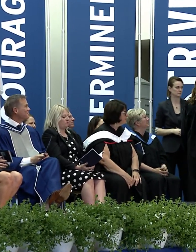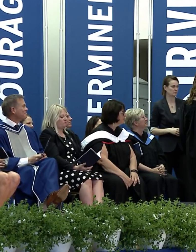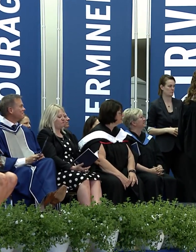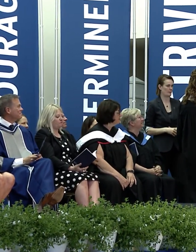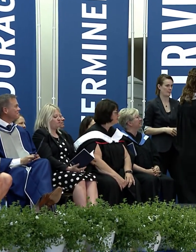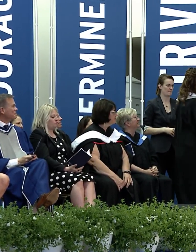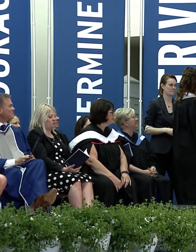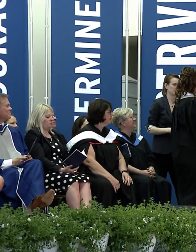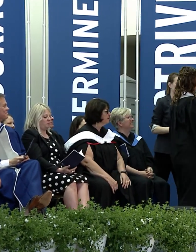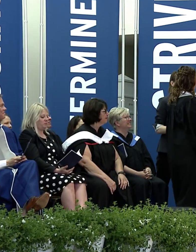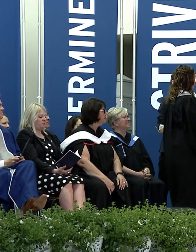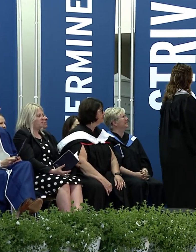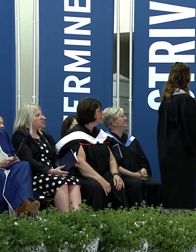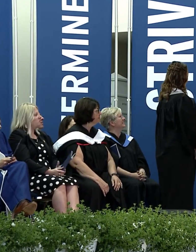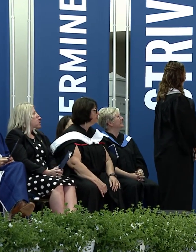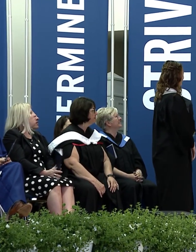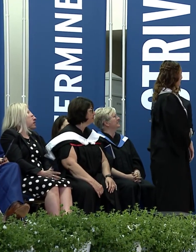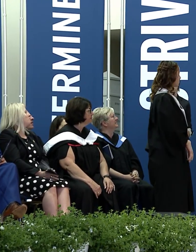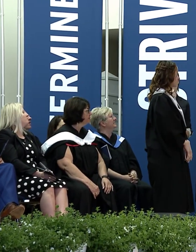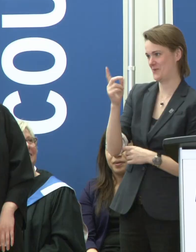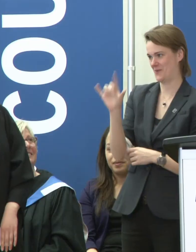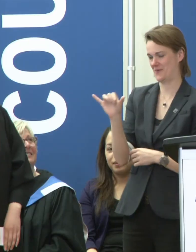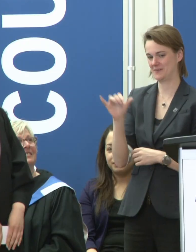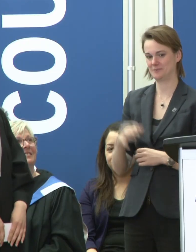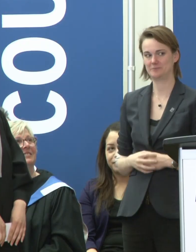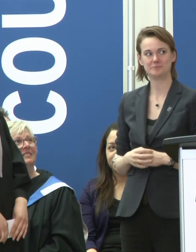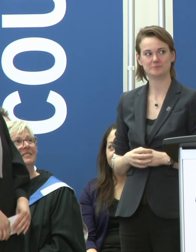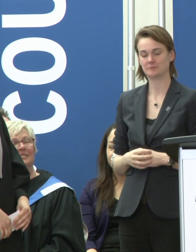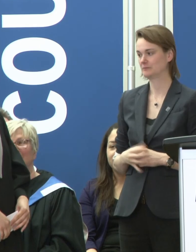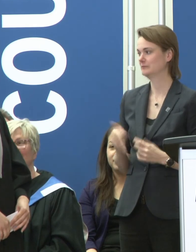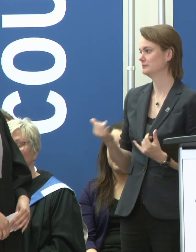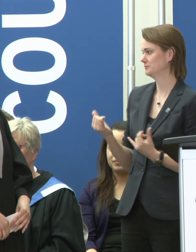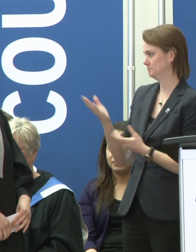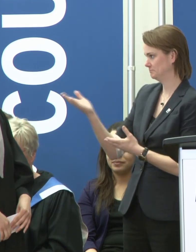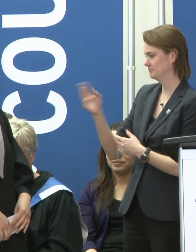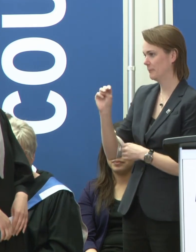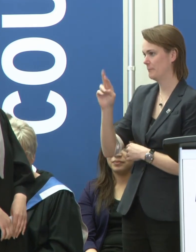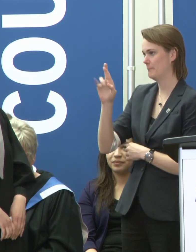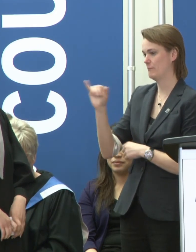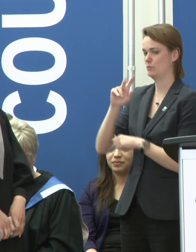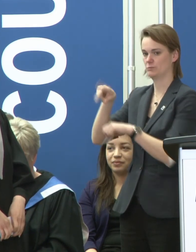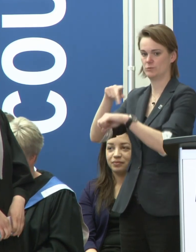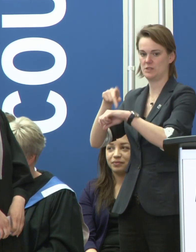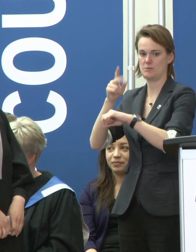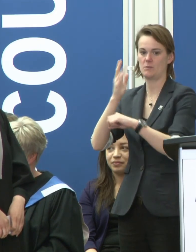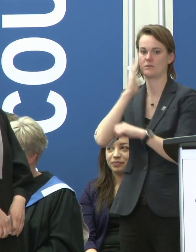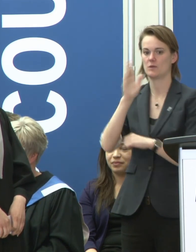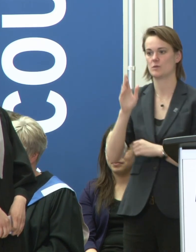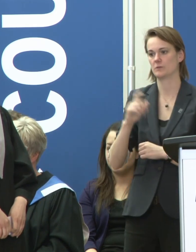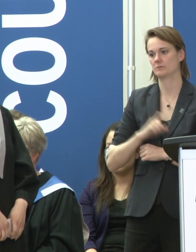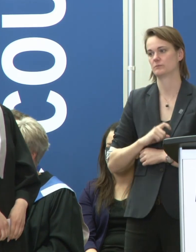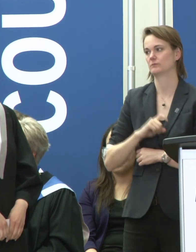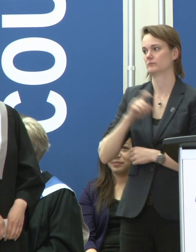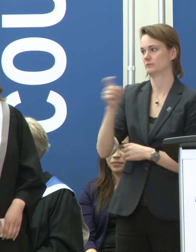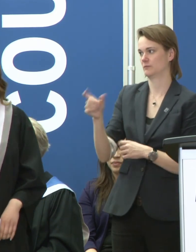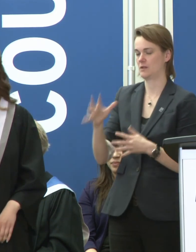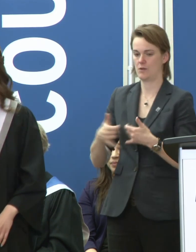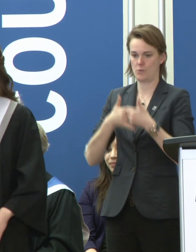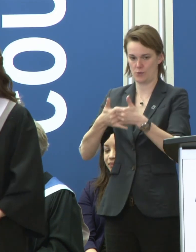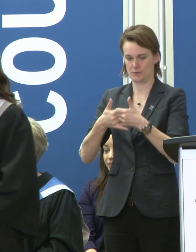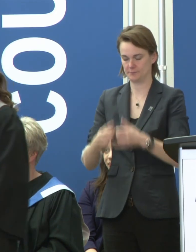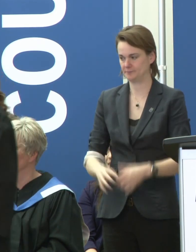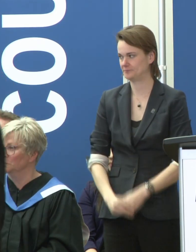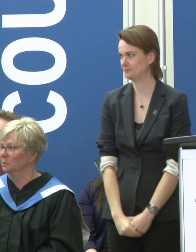Thank you, Holly, for sharing your story with us today. And I now call on Mary Thompson, Principal, to present the Valedictorian